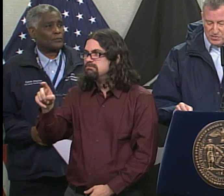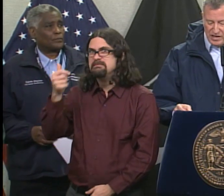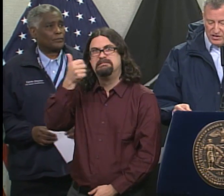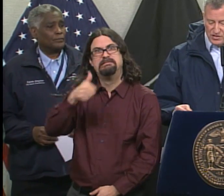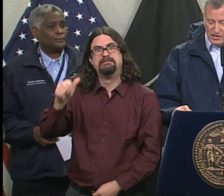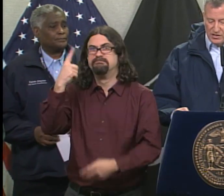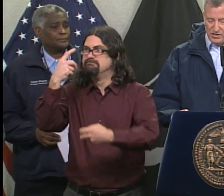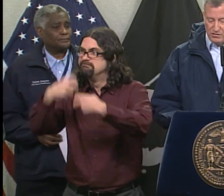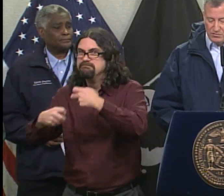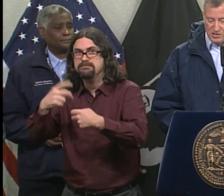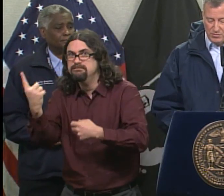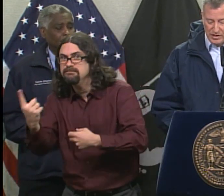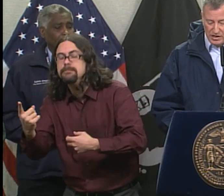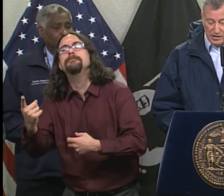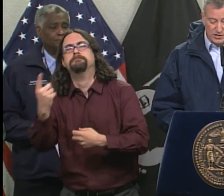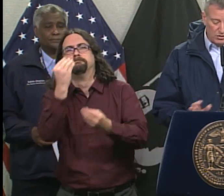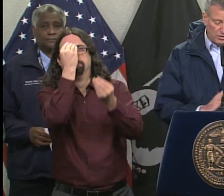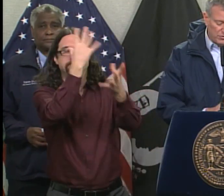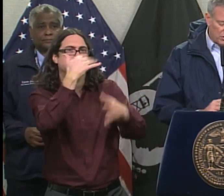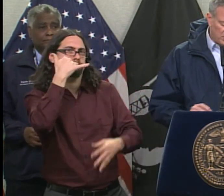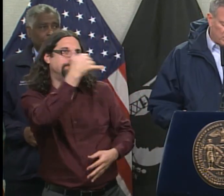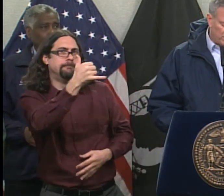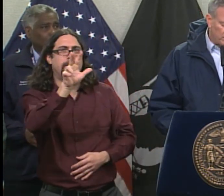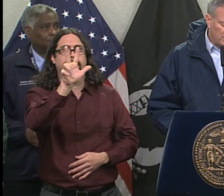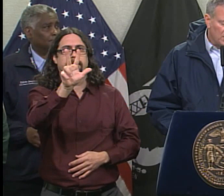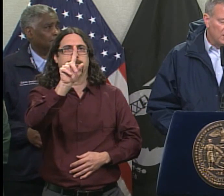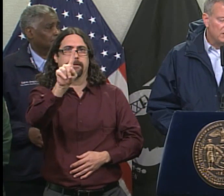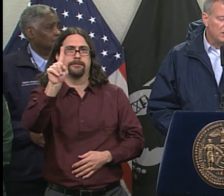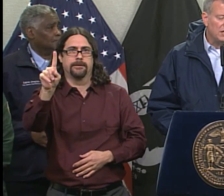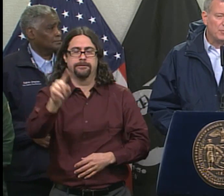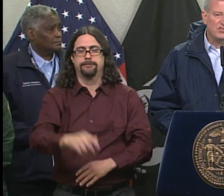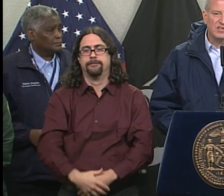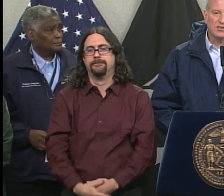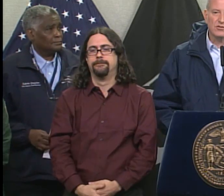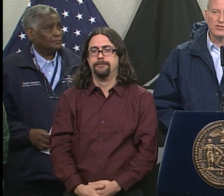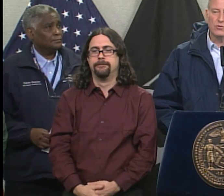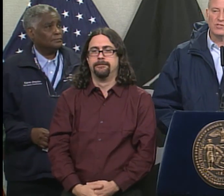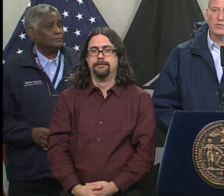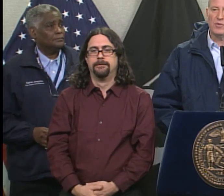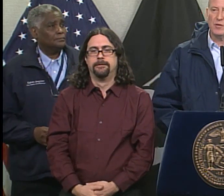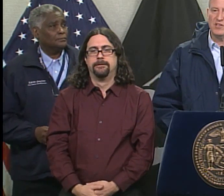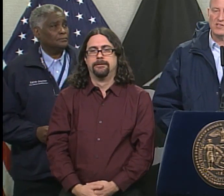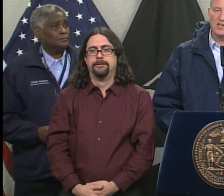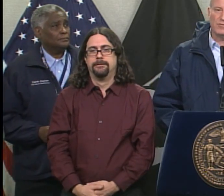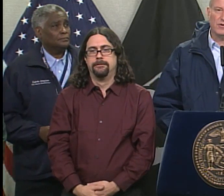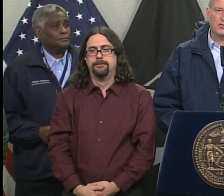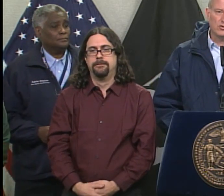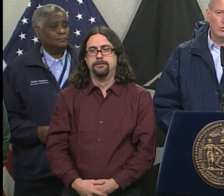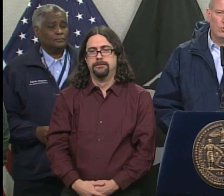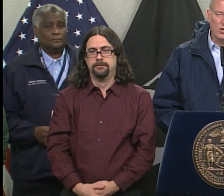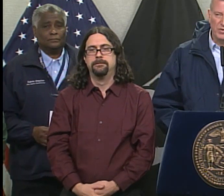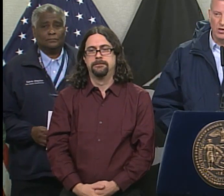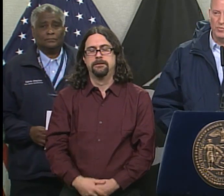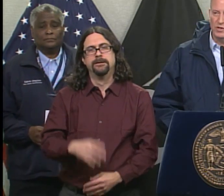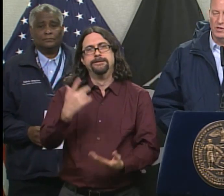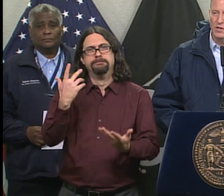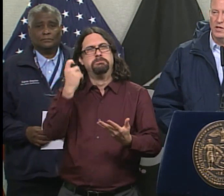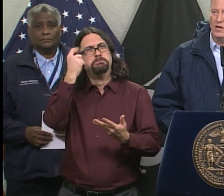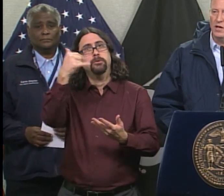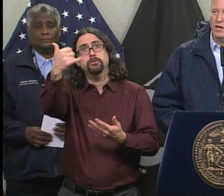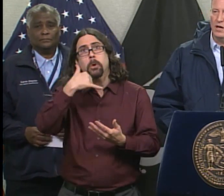words in Spanish, and I'd like you to hear from some of my colleagues. You're going to hear from the Deputy Chancellor of Schools in a moment. Let me just say up front, school will be